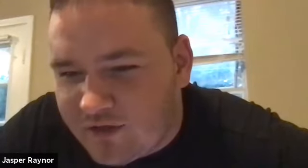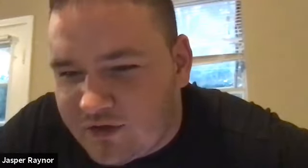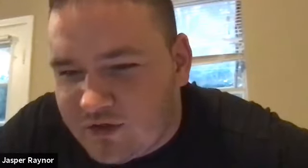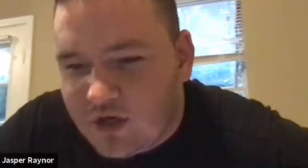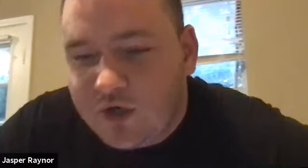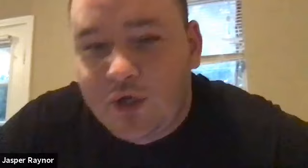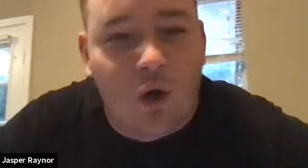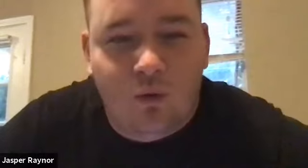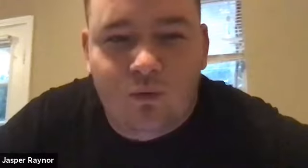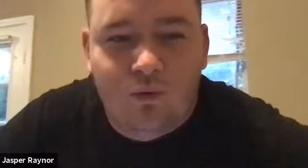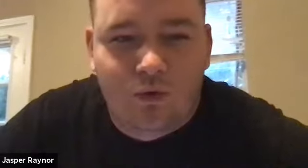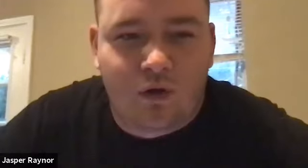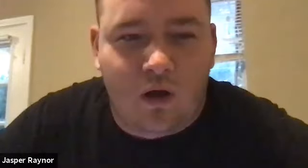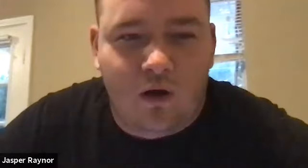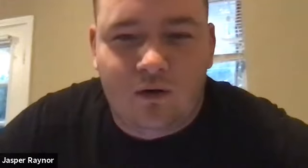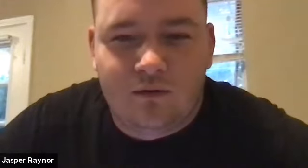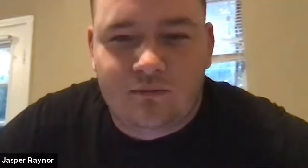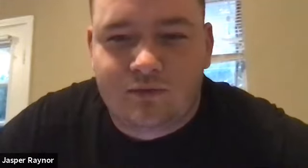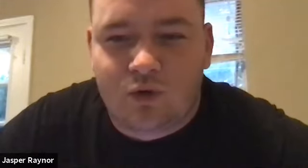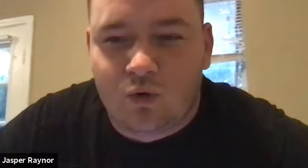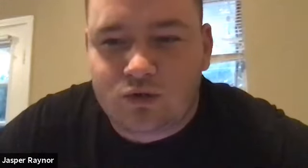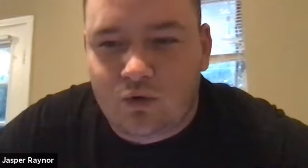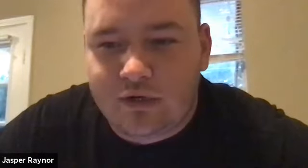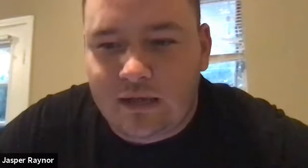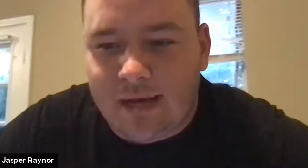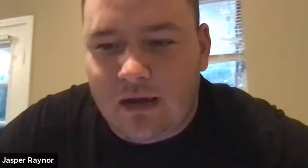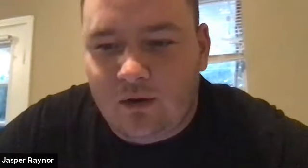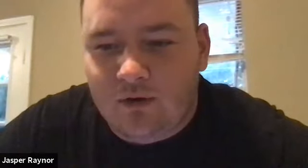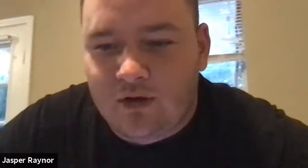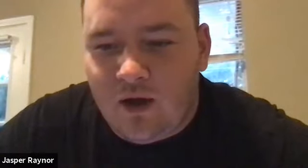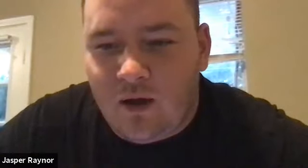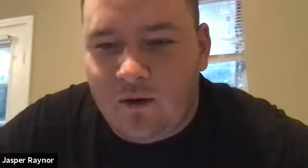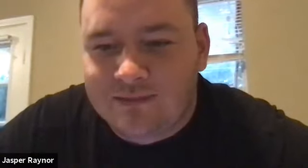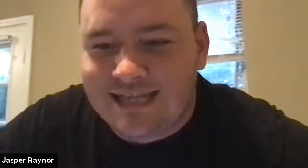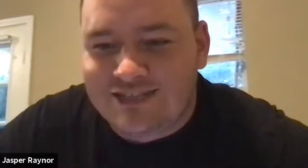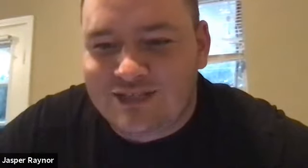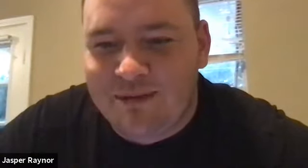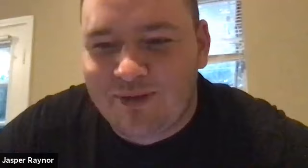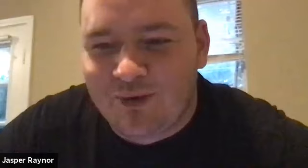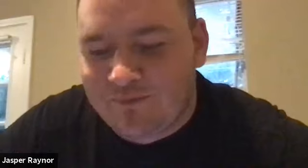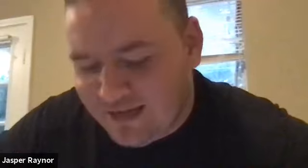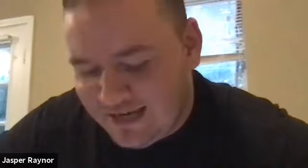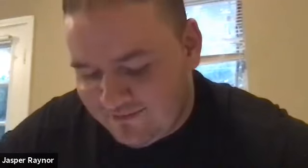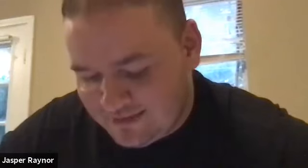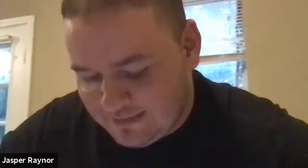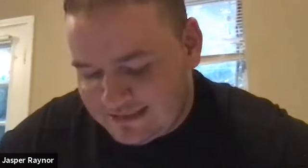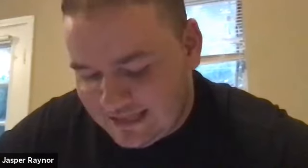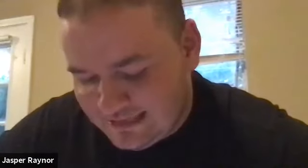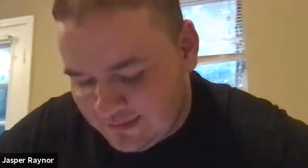father? No. Cool story about this is actually biblical, and if this makes the ladies mad,